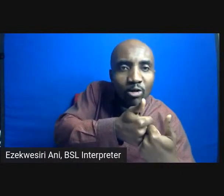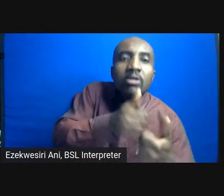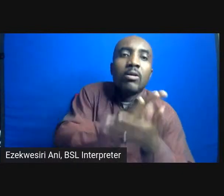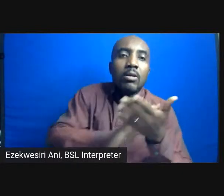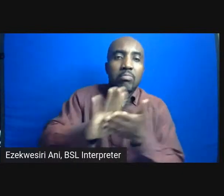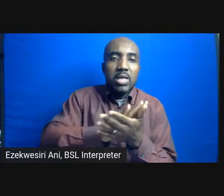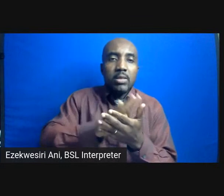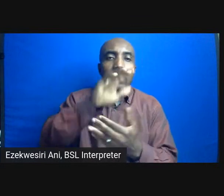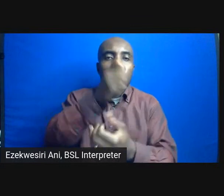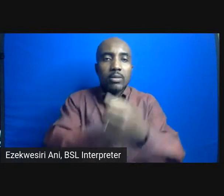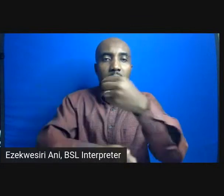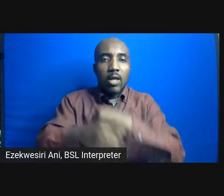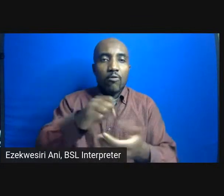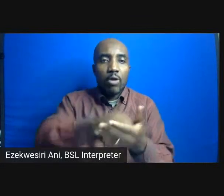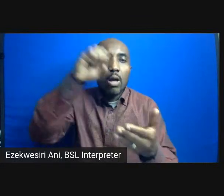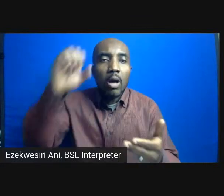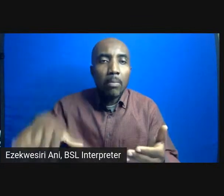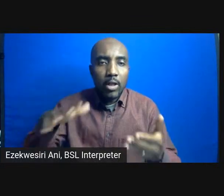trade.